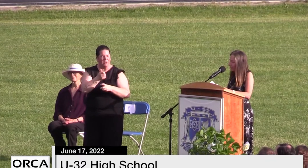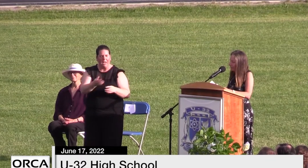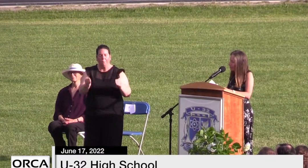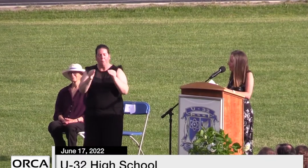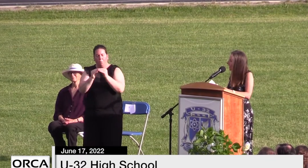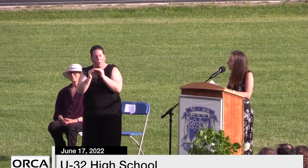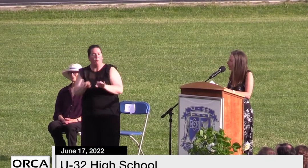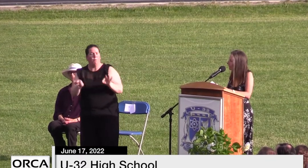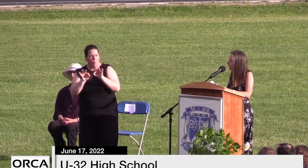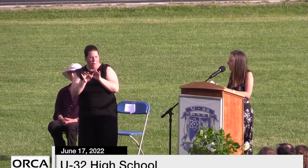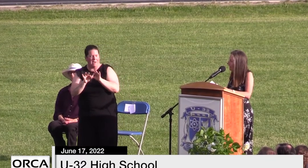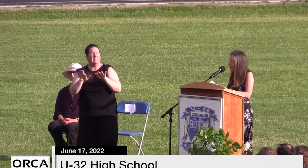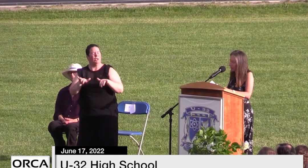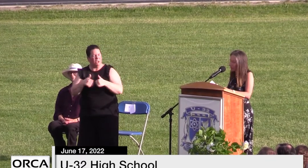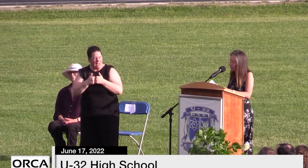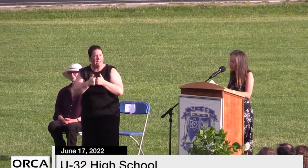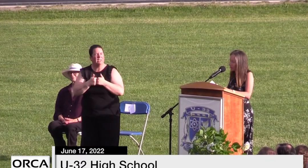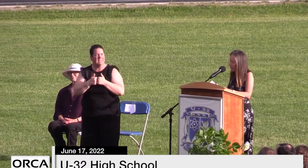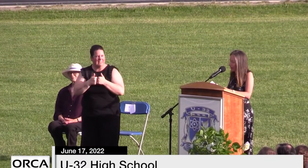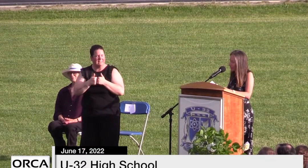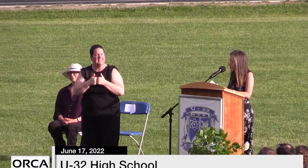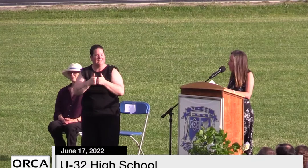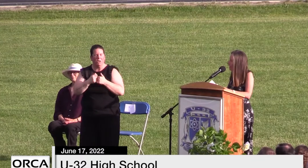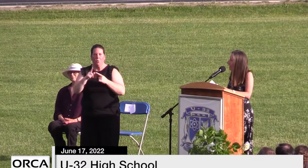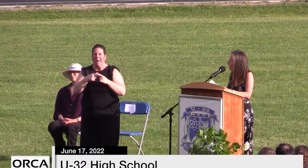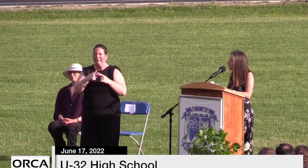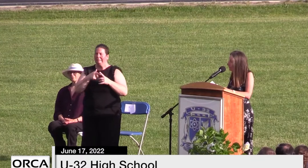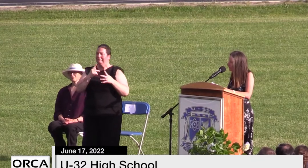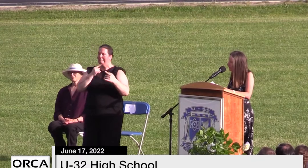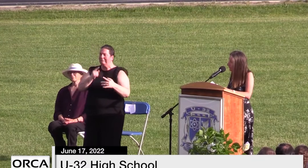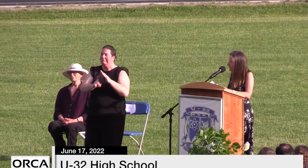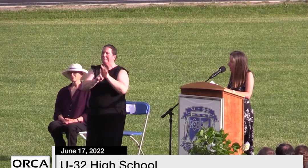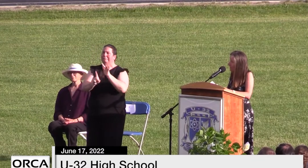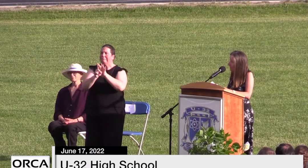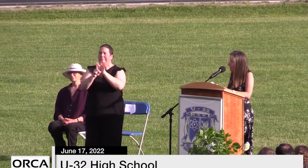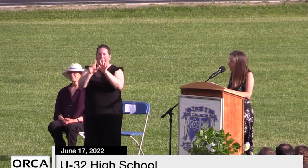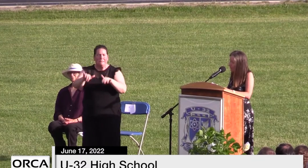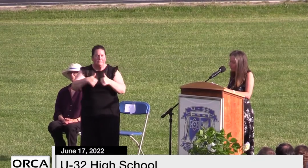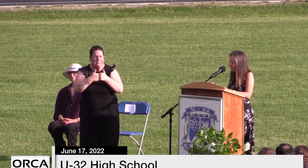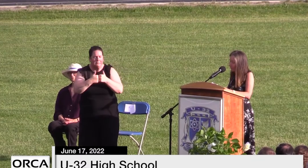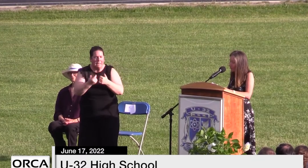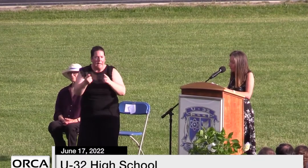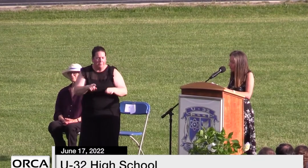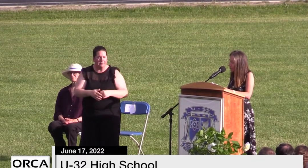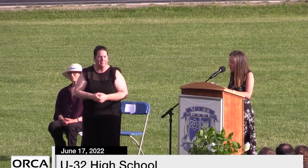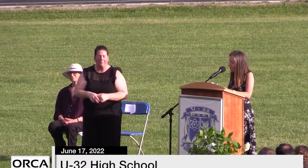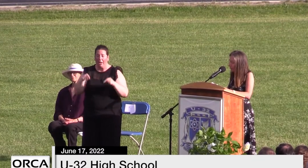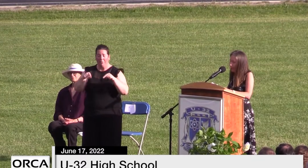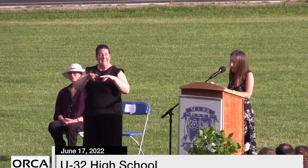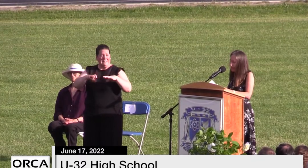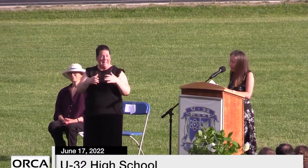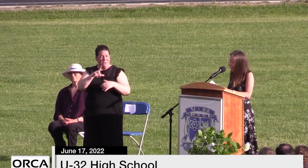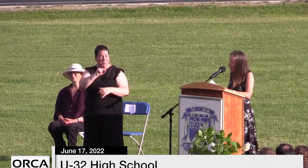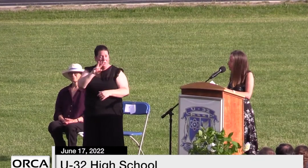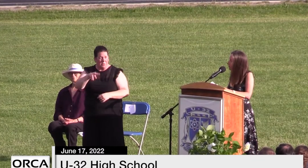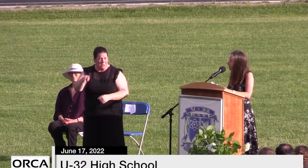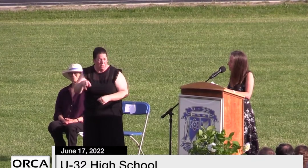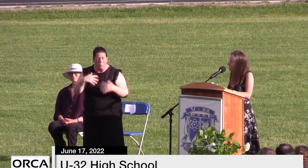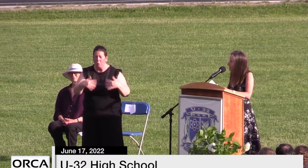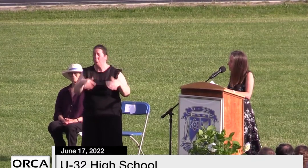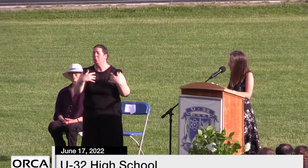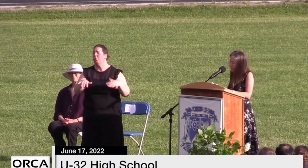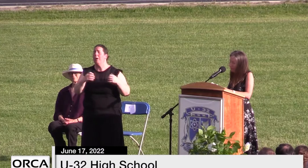vital in challenging and uncertain times. And you, the class of 2022, have